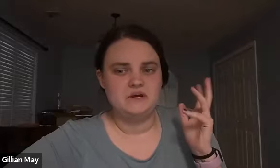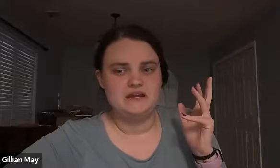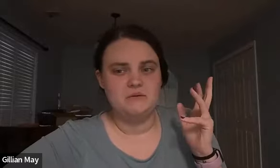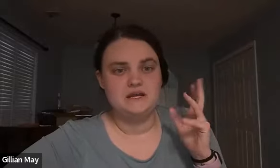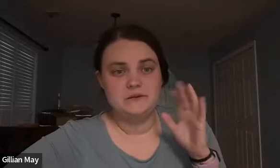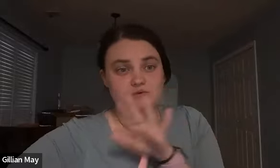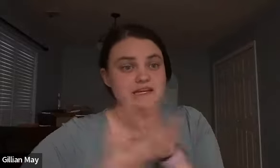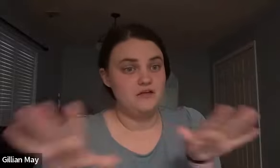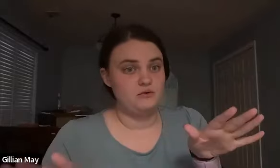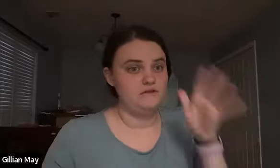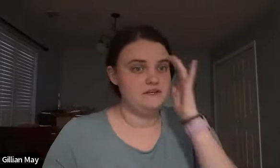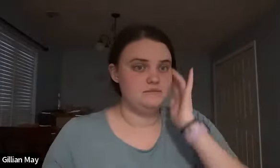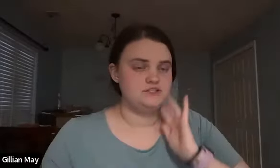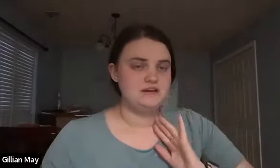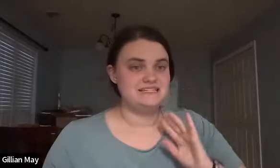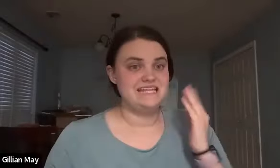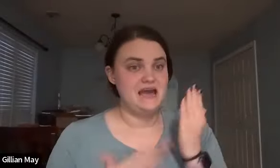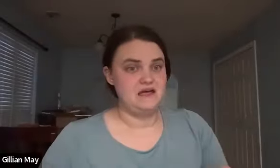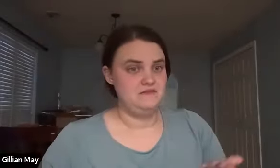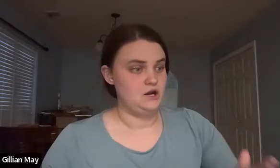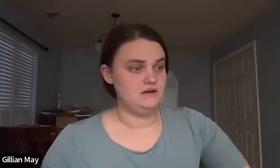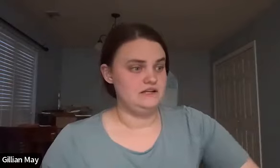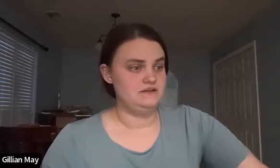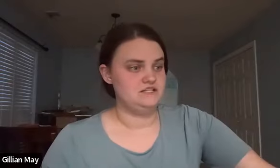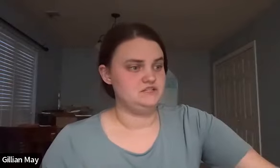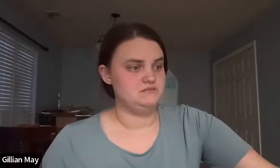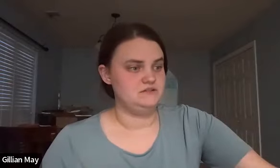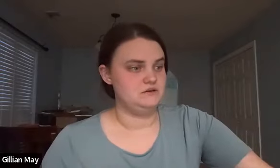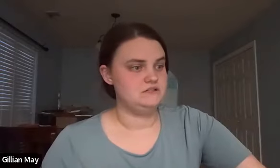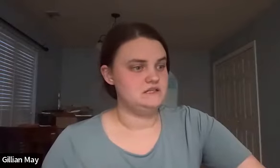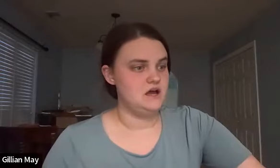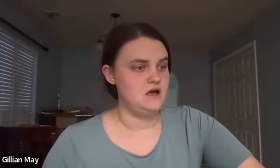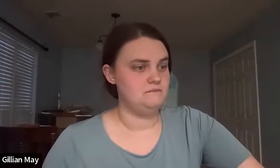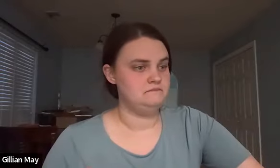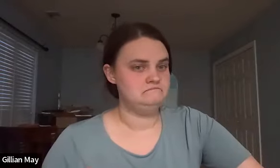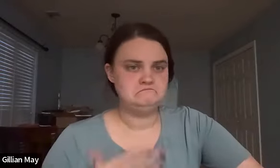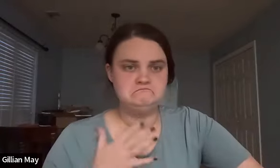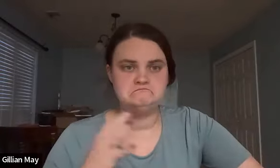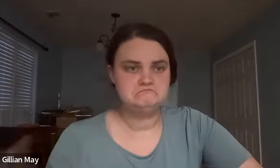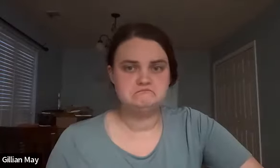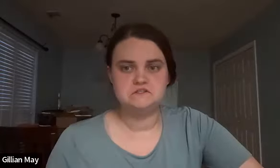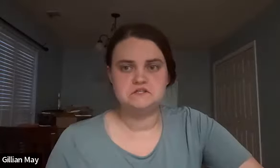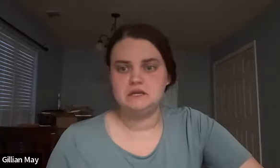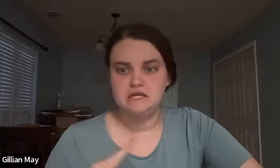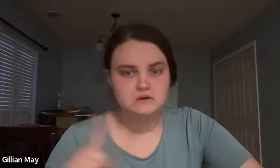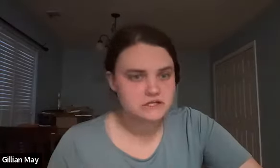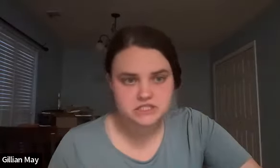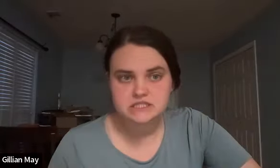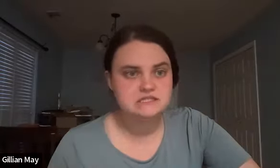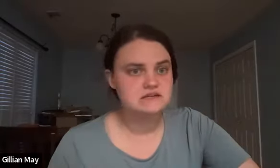but I wanted to make sure we got through all the numbers so you guys at least have that there, even as just a resource. So any questions, anything